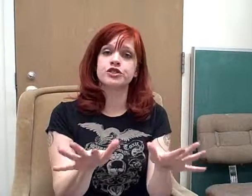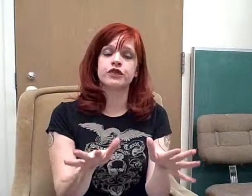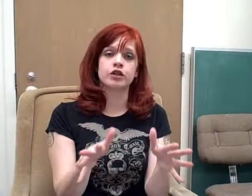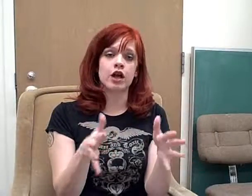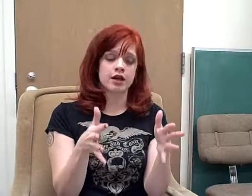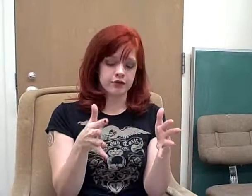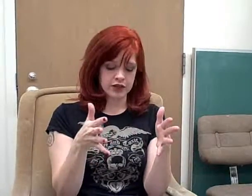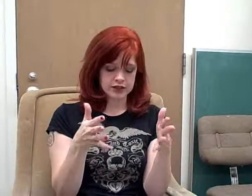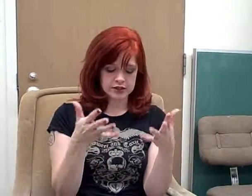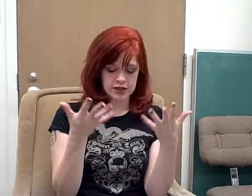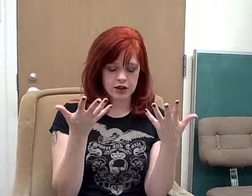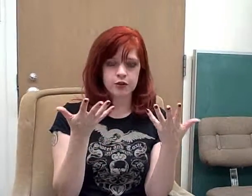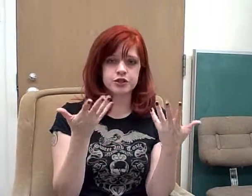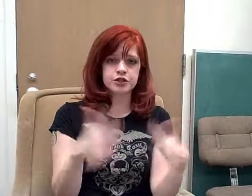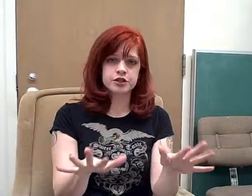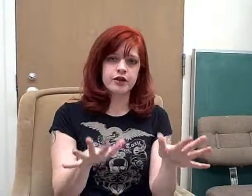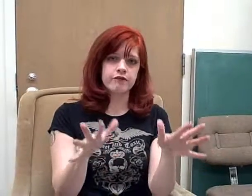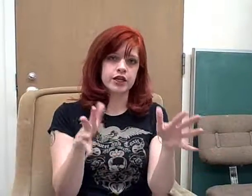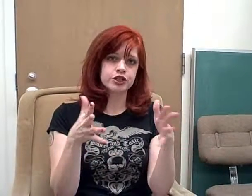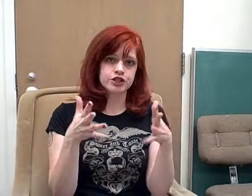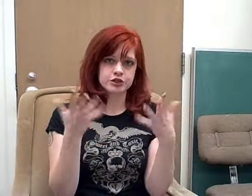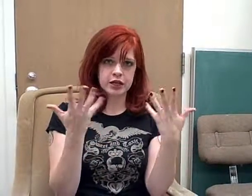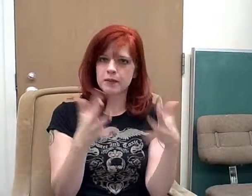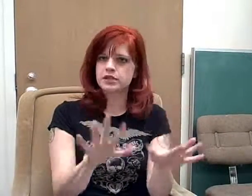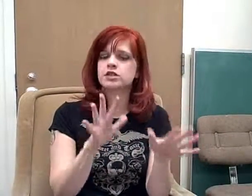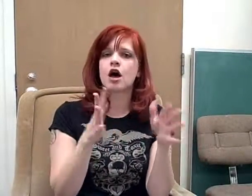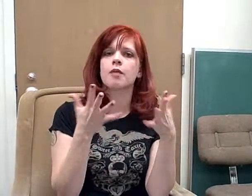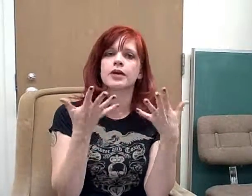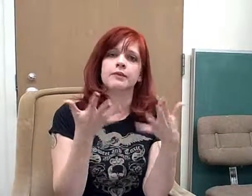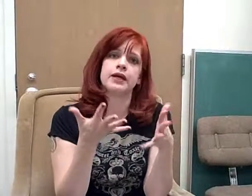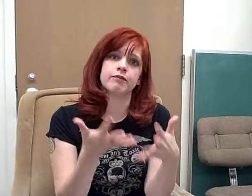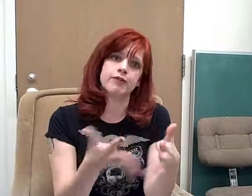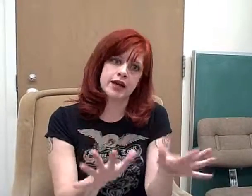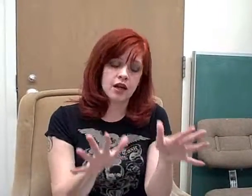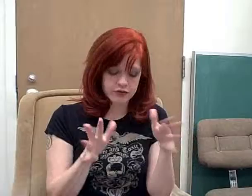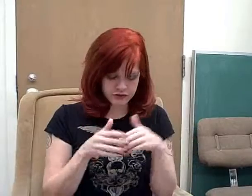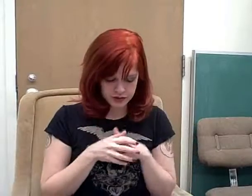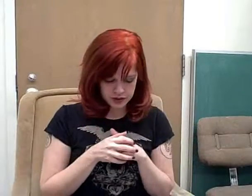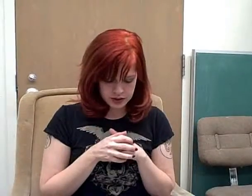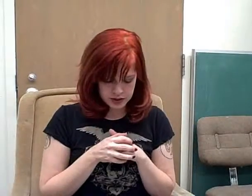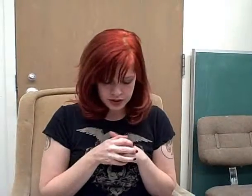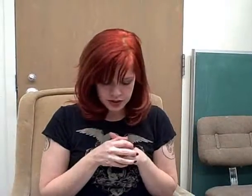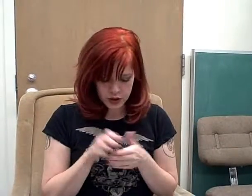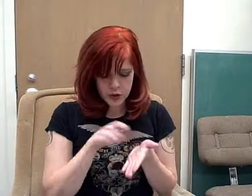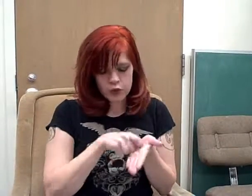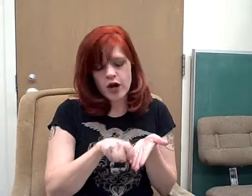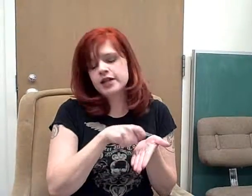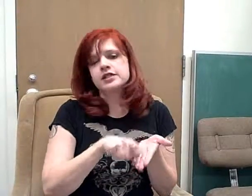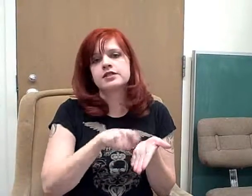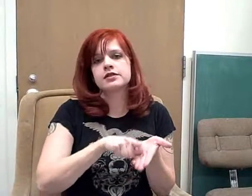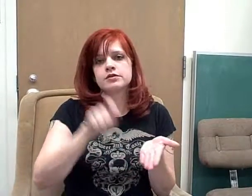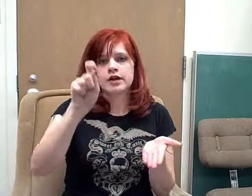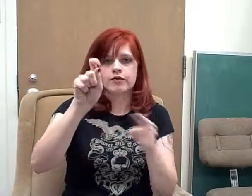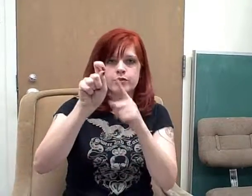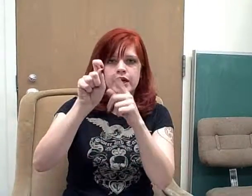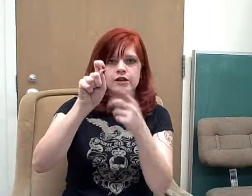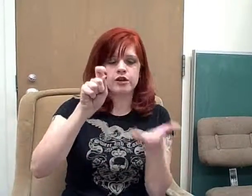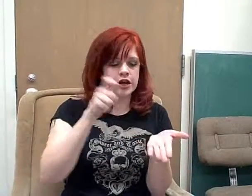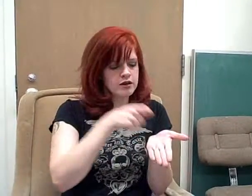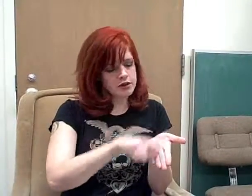for a lot of things in sign language. Finish can mean stop, can mean I've had enough. Write, have your pen in your hand and you